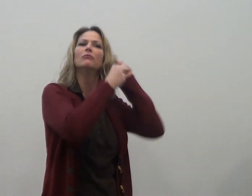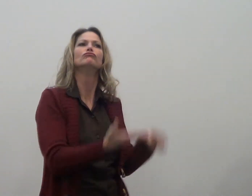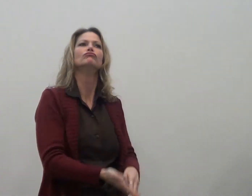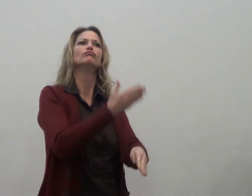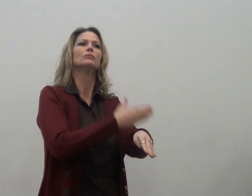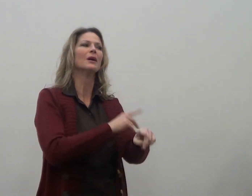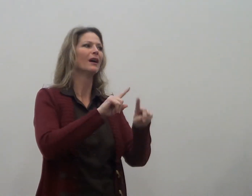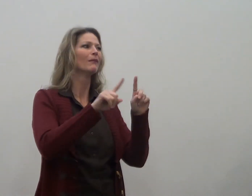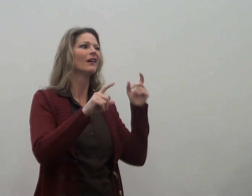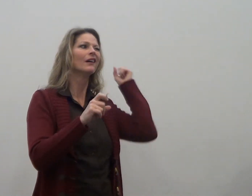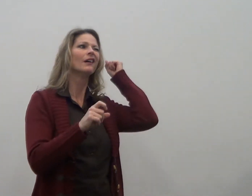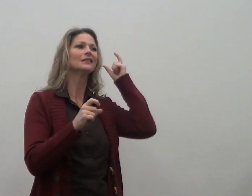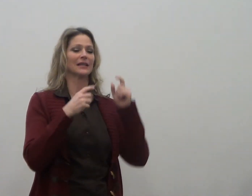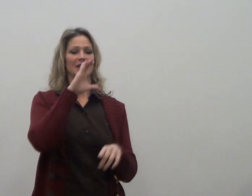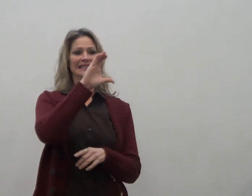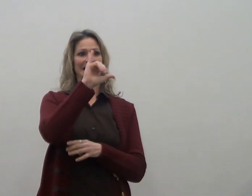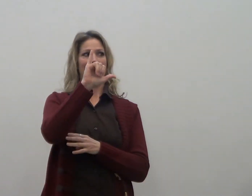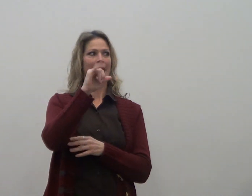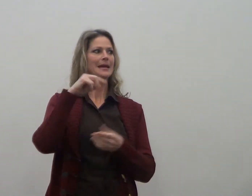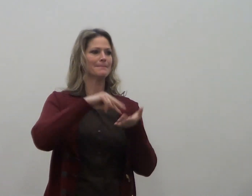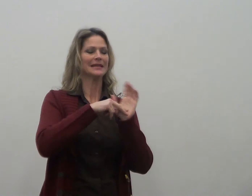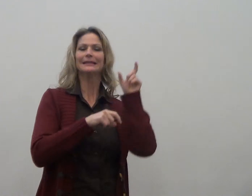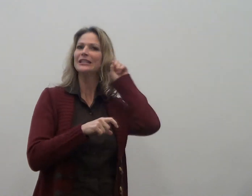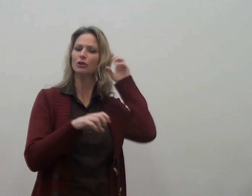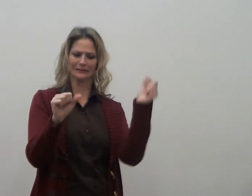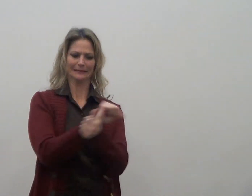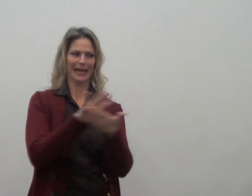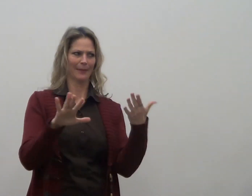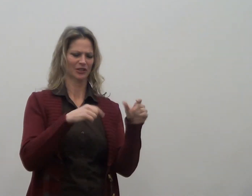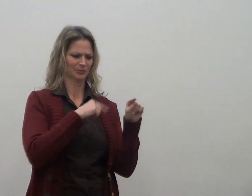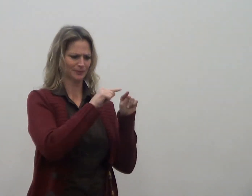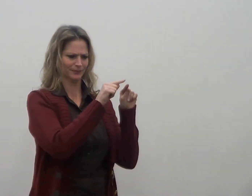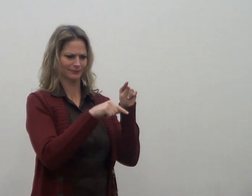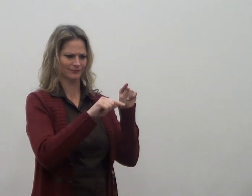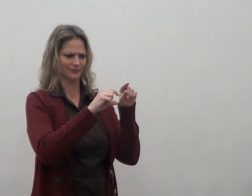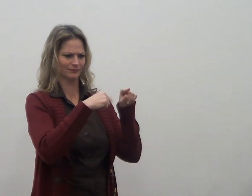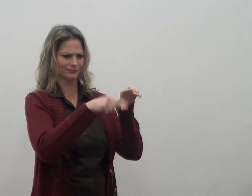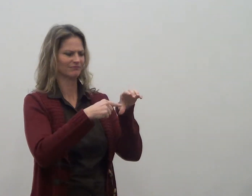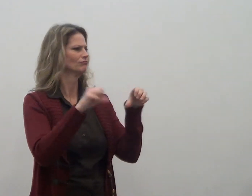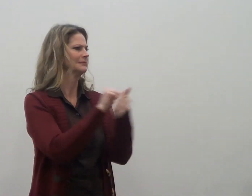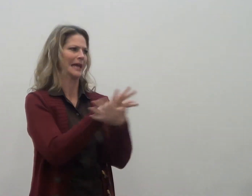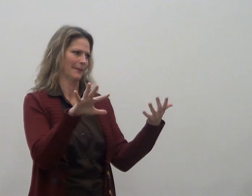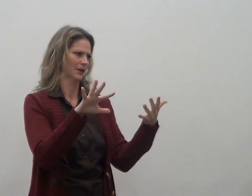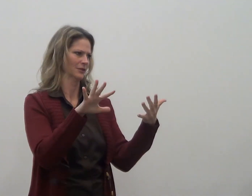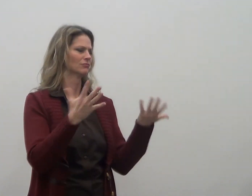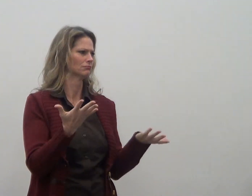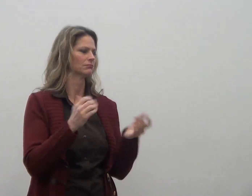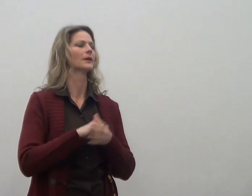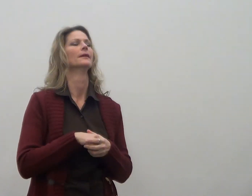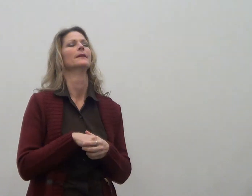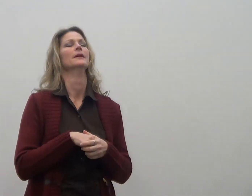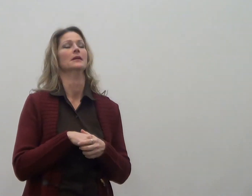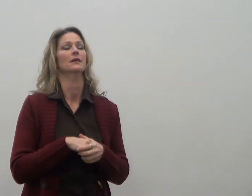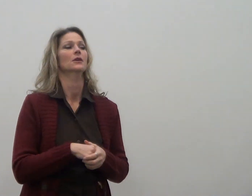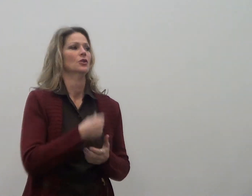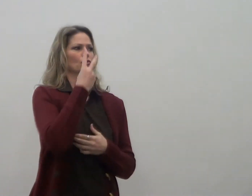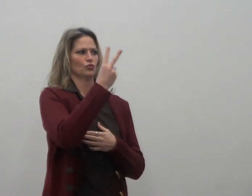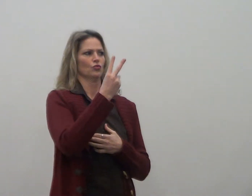ear, directly stimulating the auditory nerve. And then how does it work? There's two main parts. There's